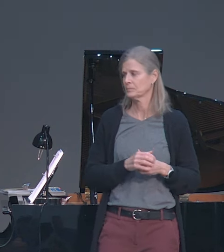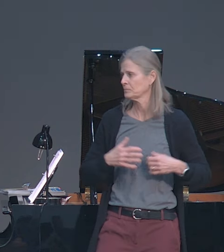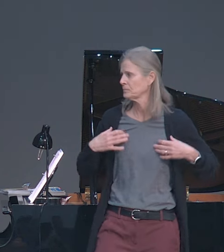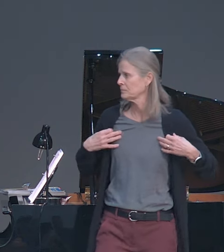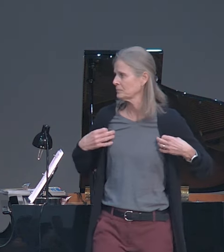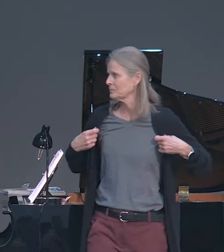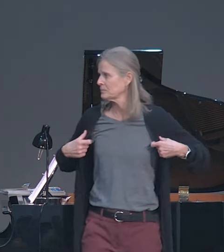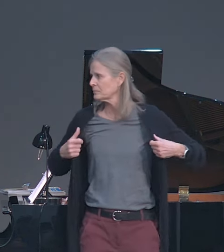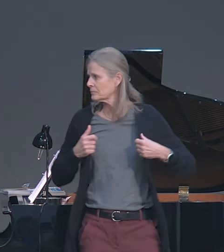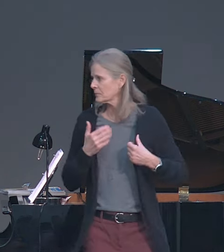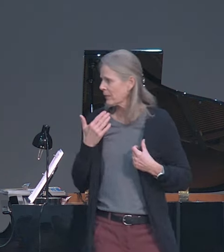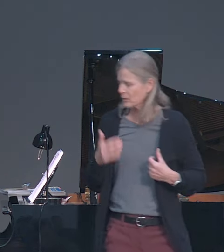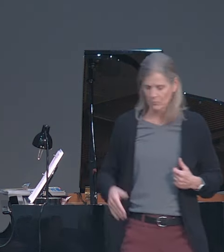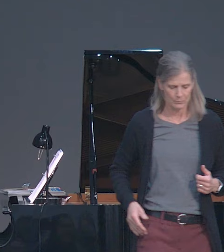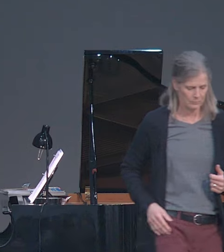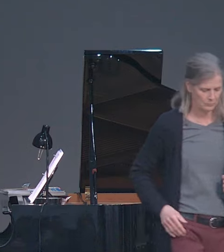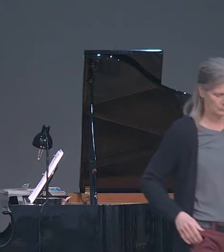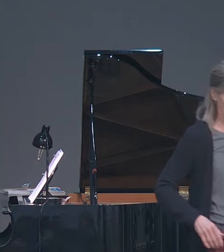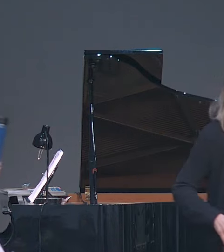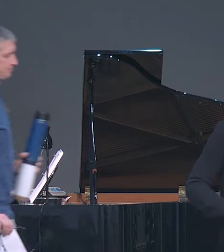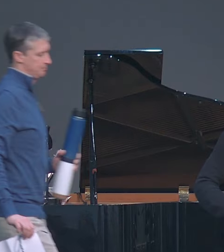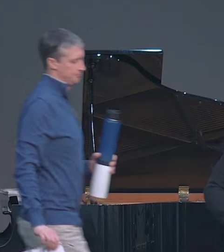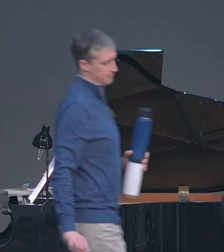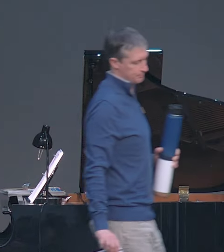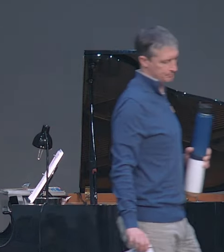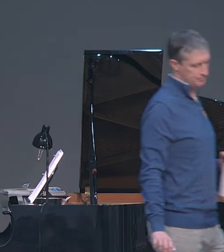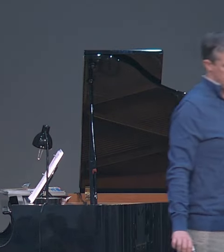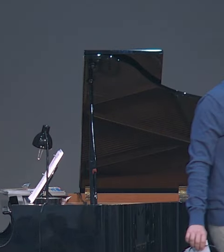invite you to stand as we close this portion of our service.